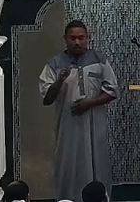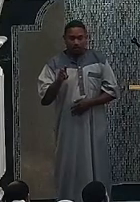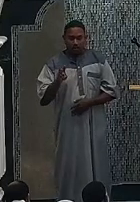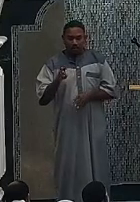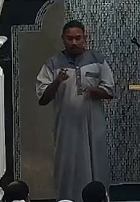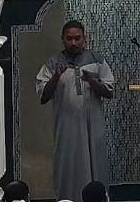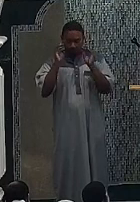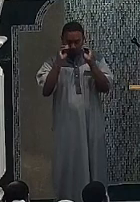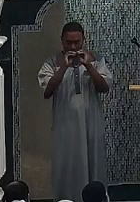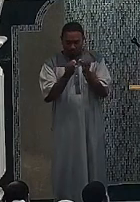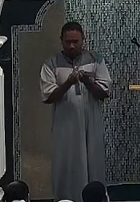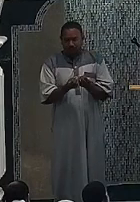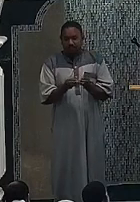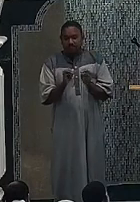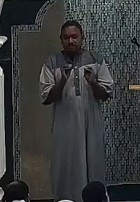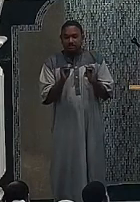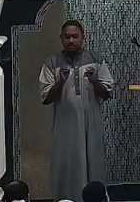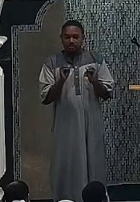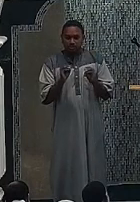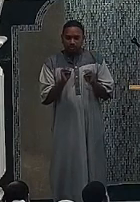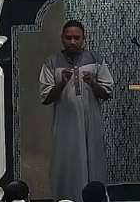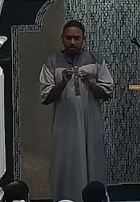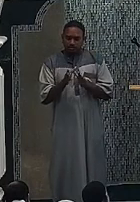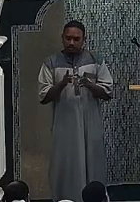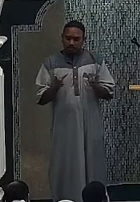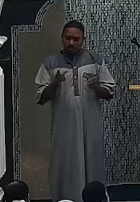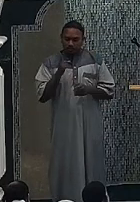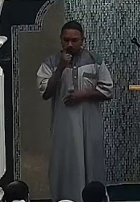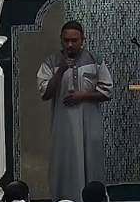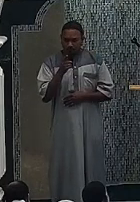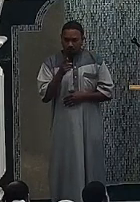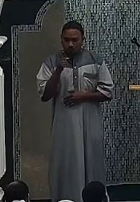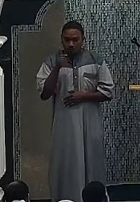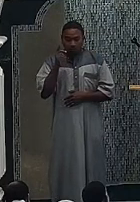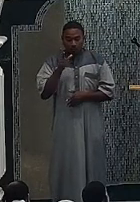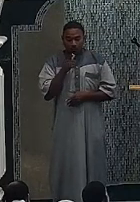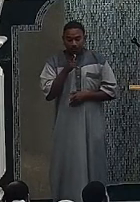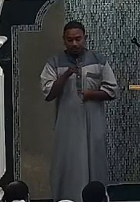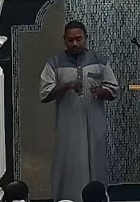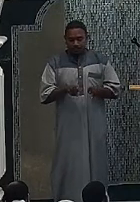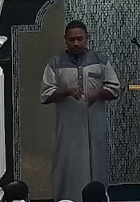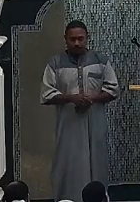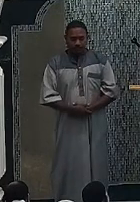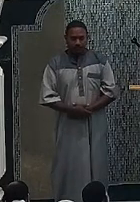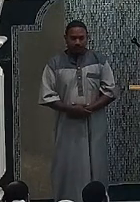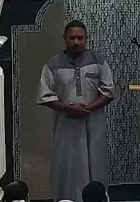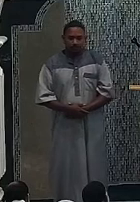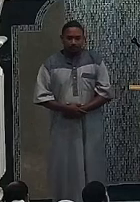on a Saturday at our premises. I just want to stop here for a moment and